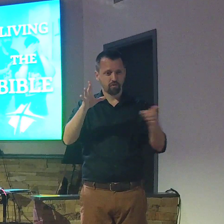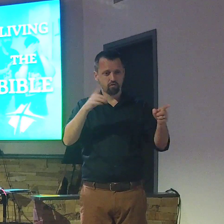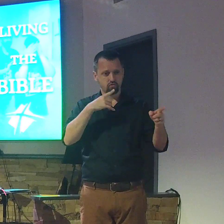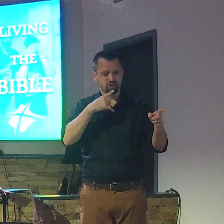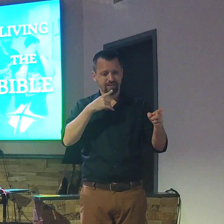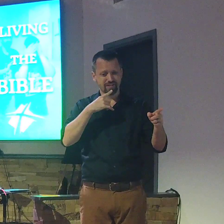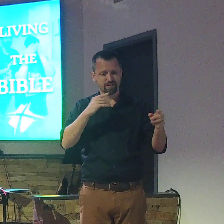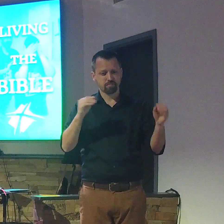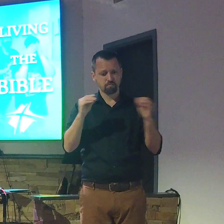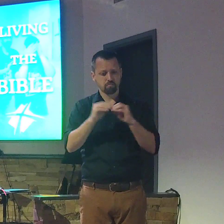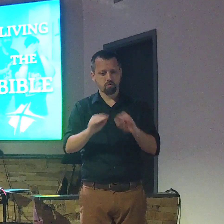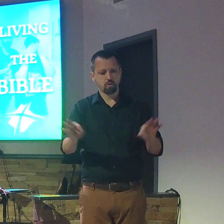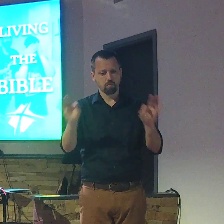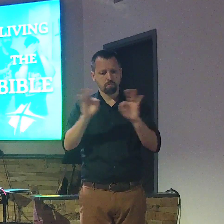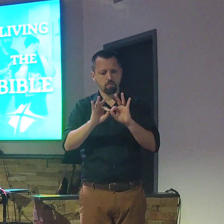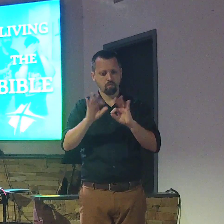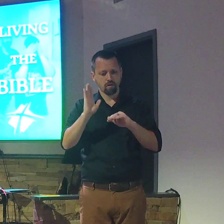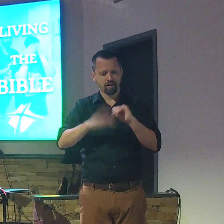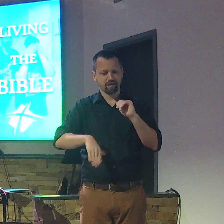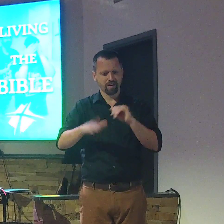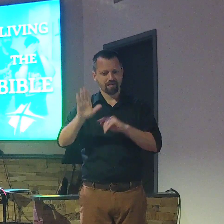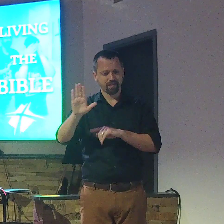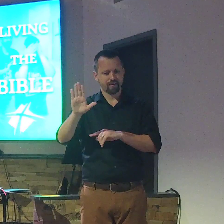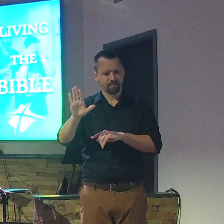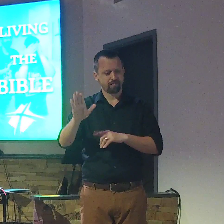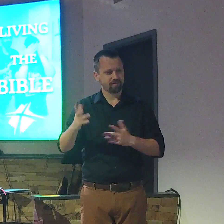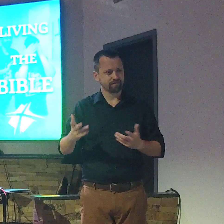say is more important than what they're saying.